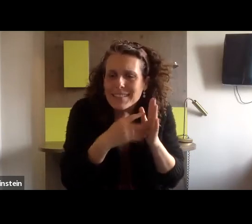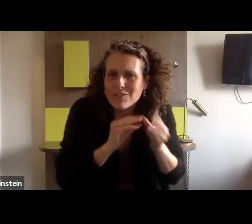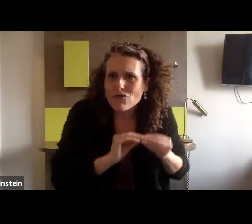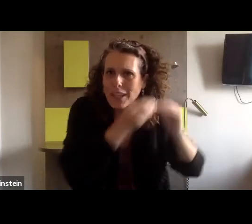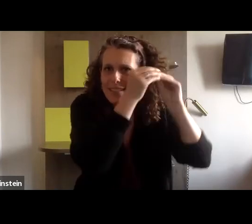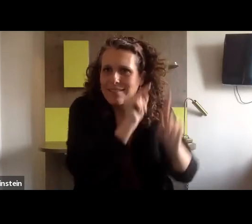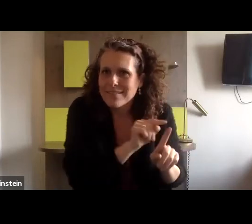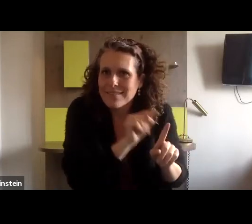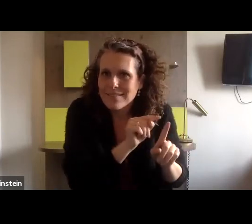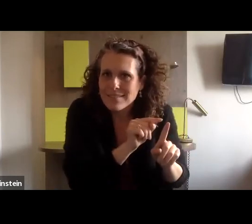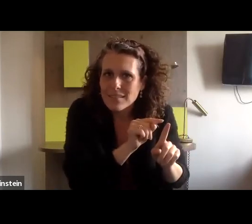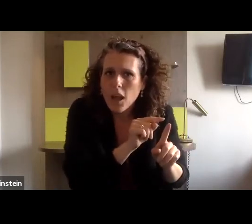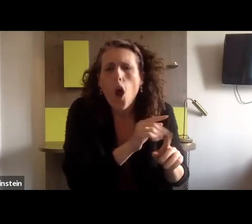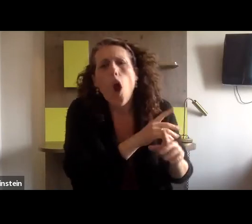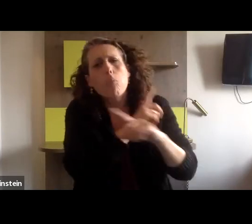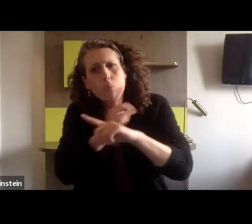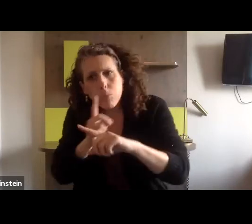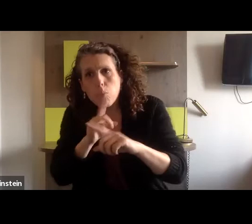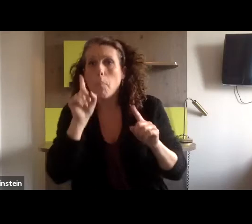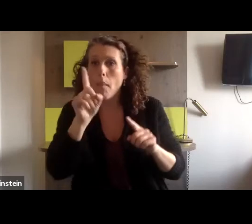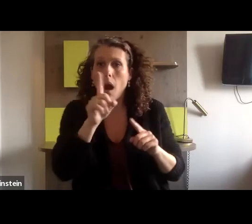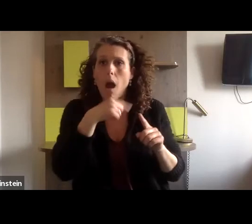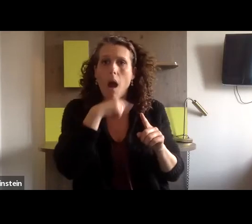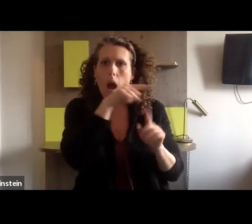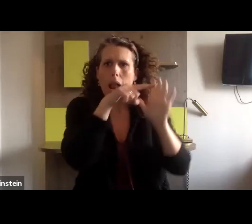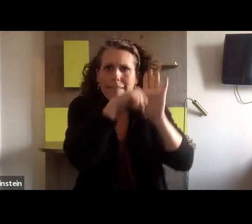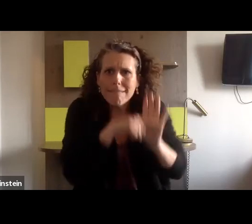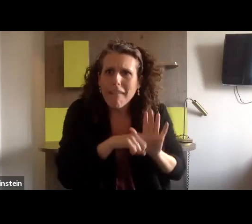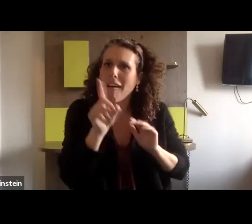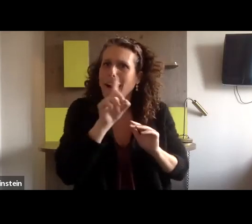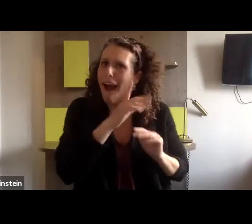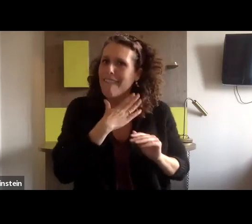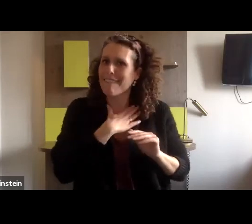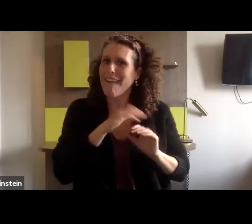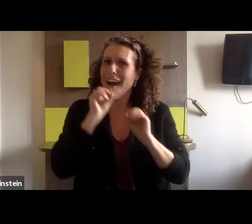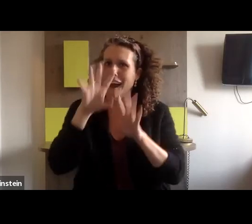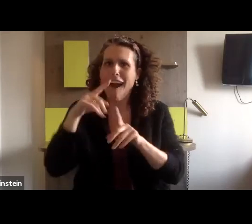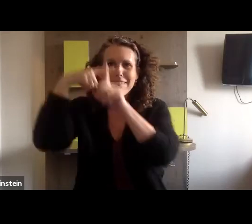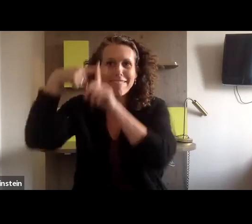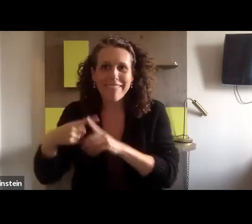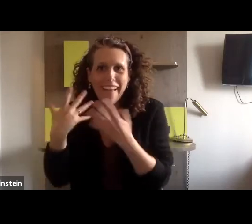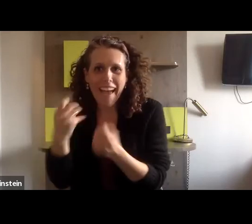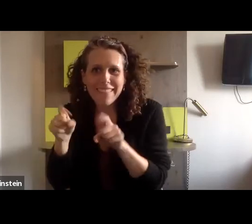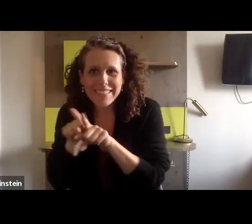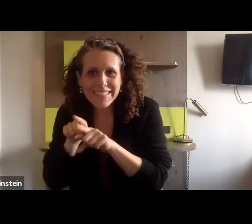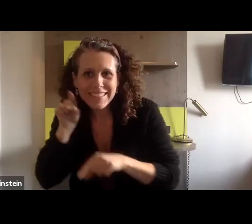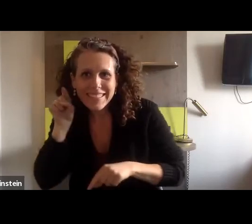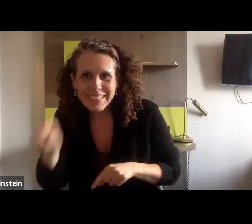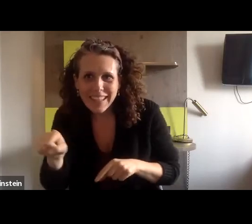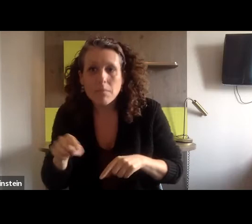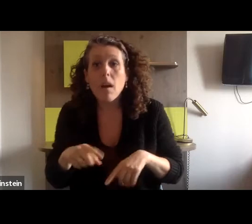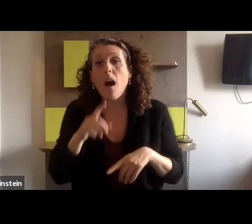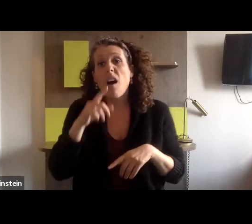testing, but also to have solutions. So it's not going to cover the whole range of issues and